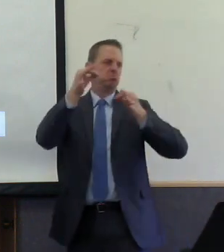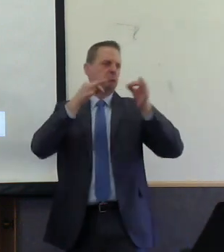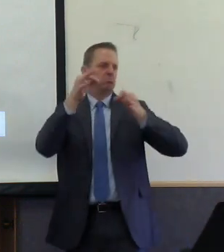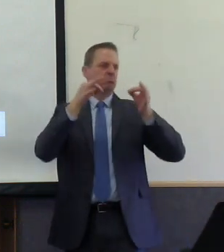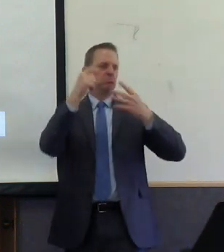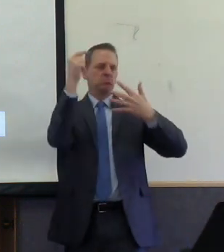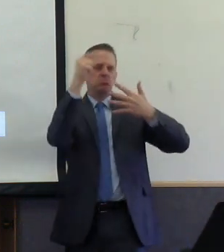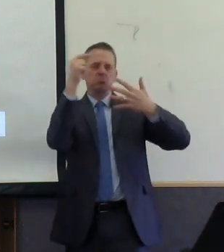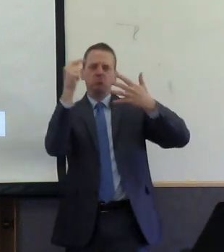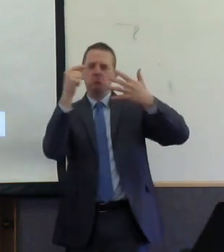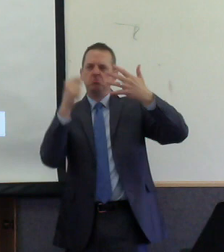marriage.